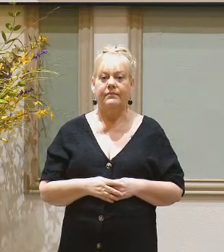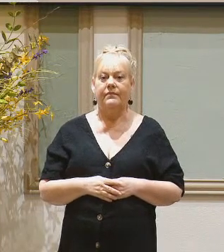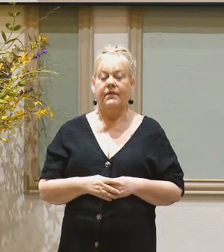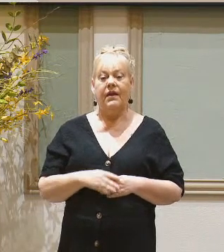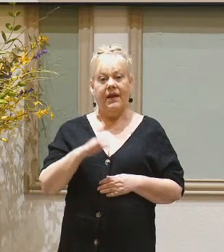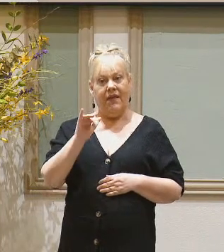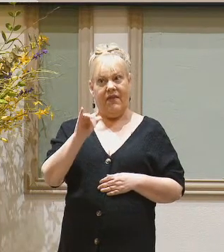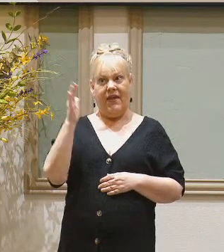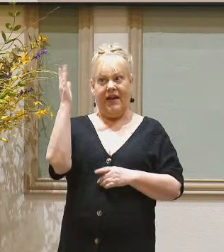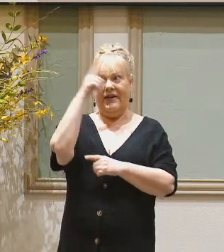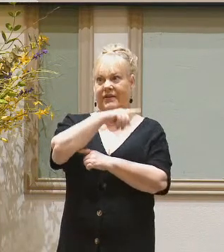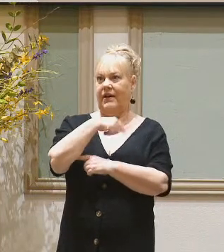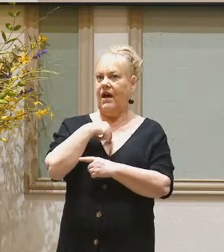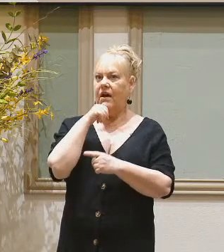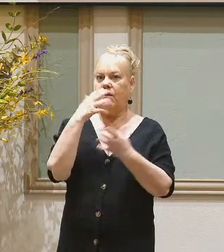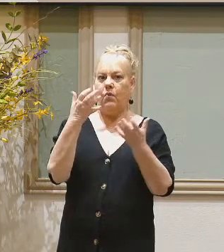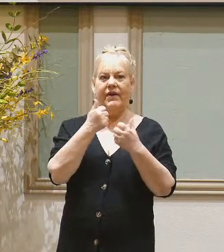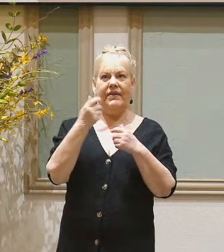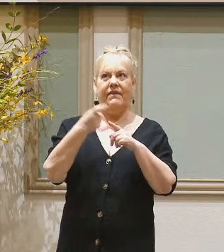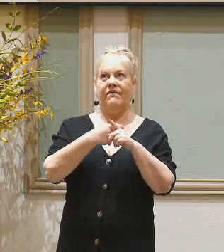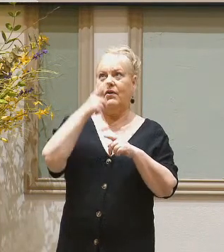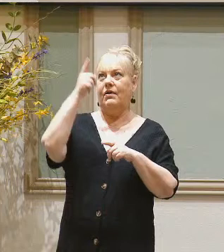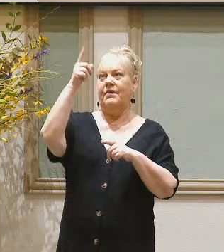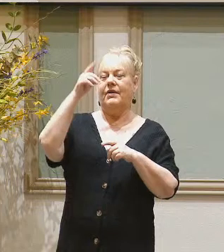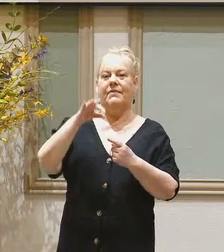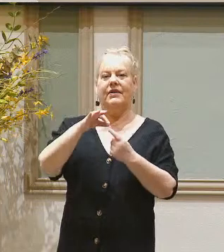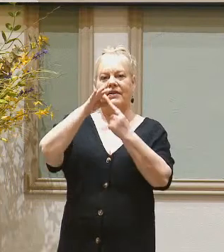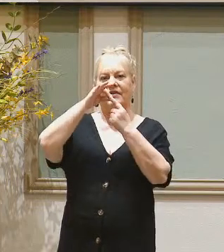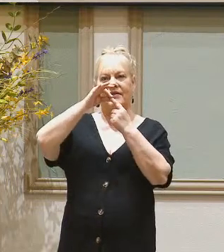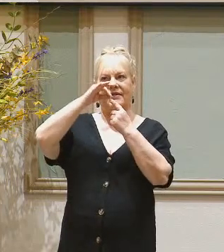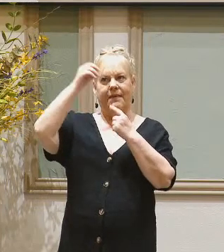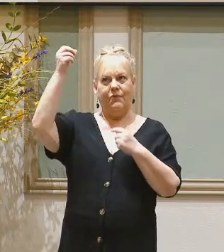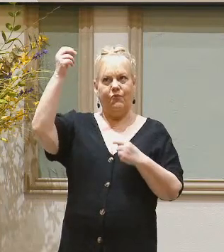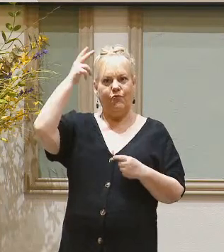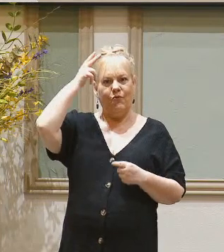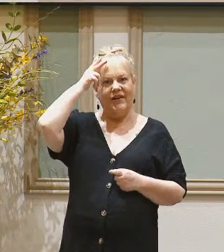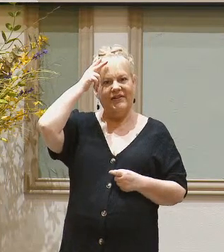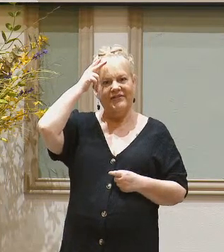And on that day, I don't want anything from him except grace.